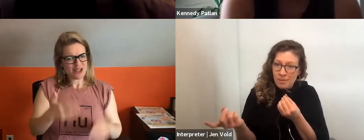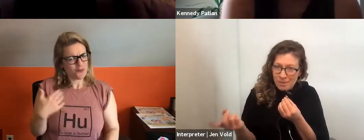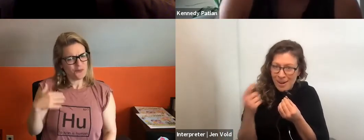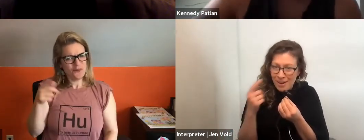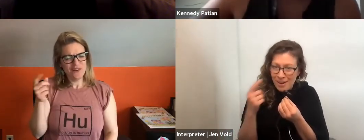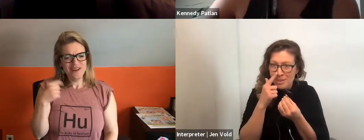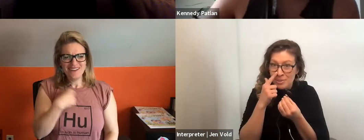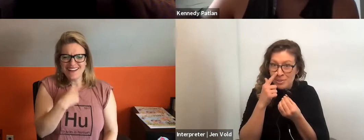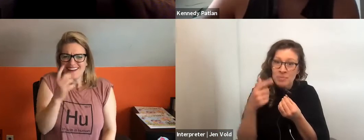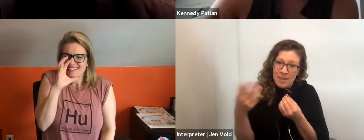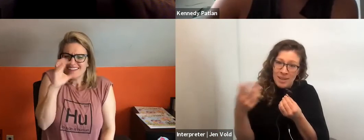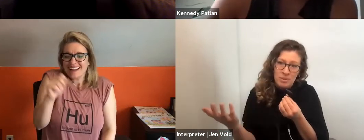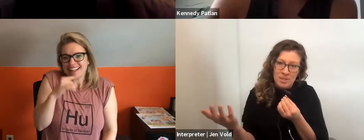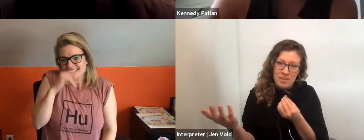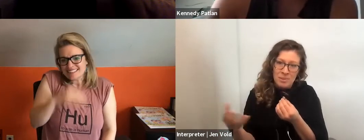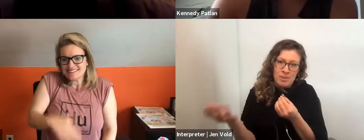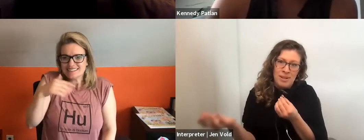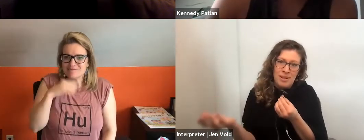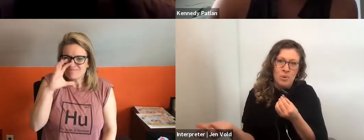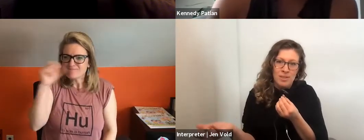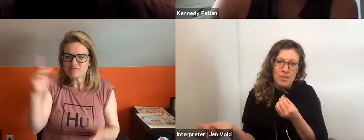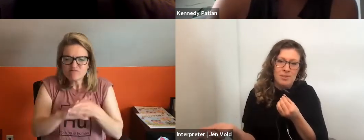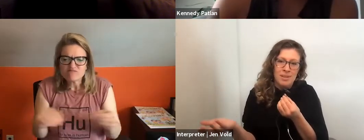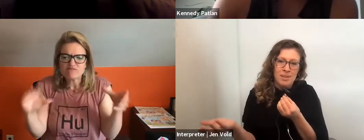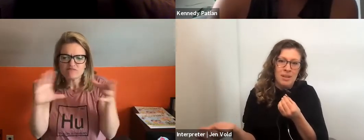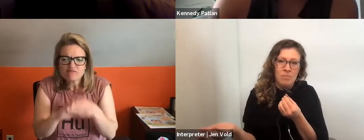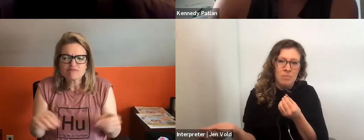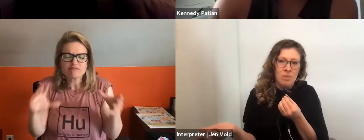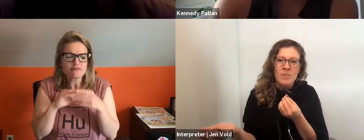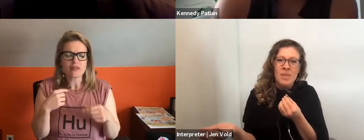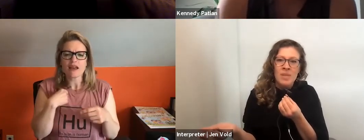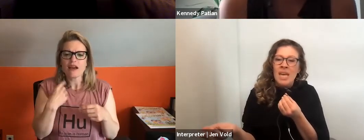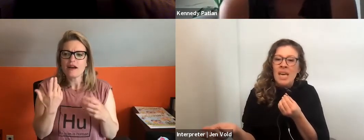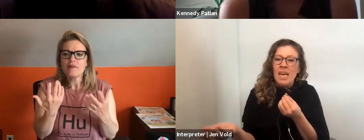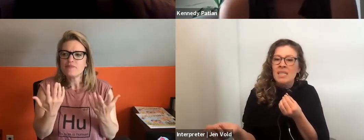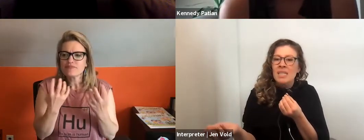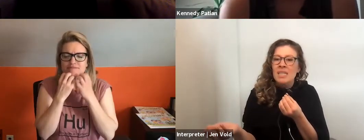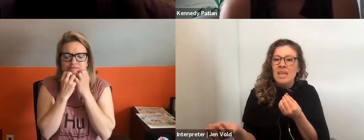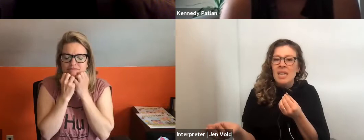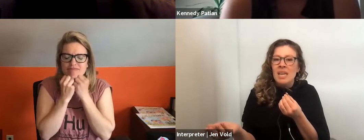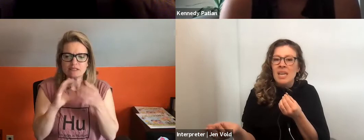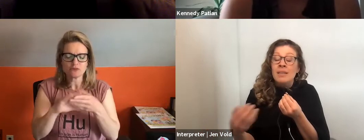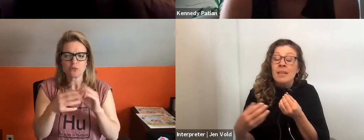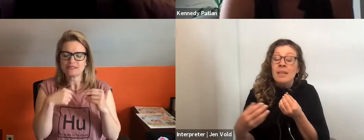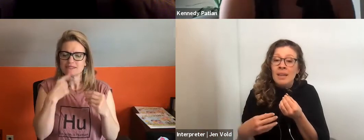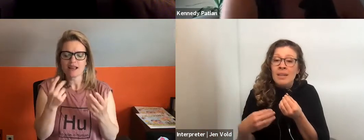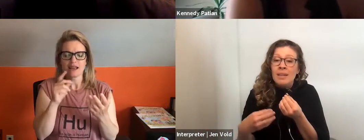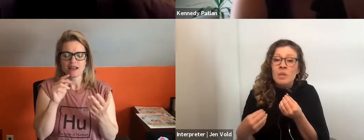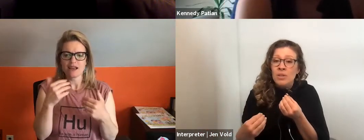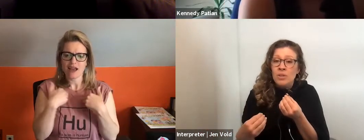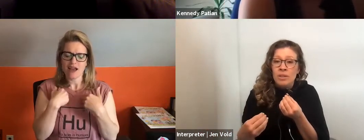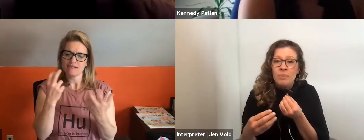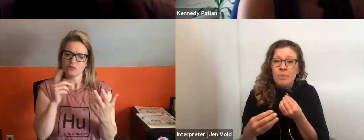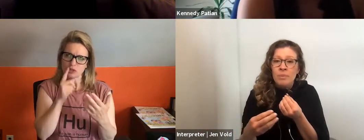My own grandfather actually is known as one of these renowned storytellers in the deaf community. And as a